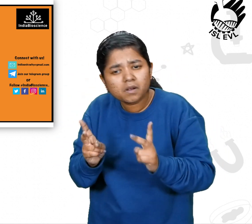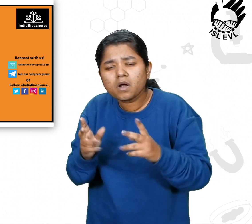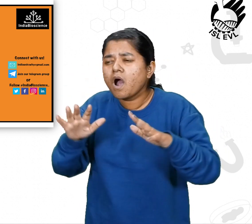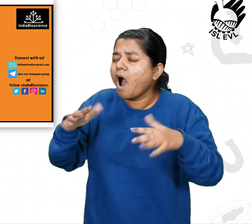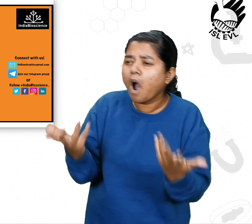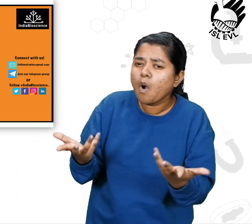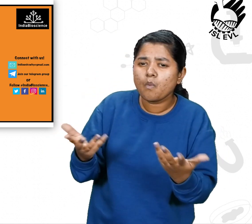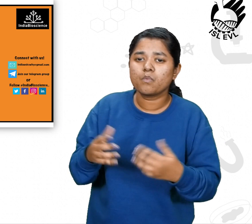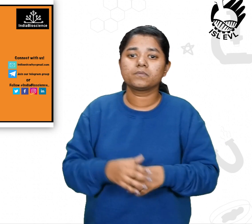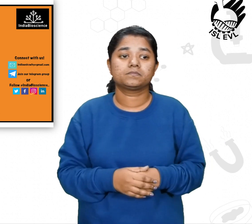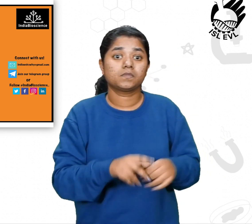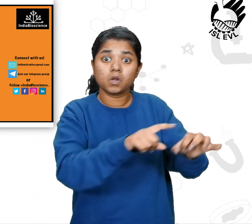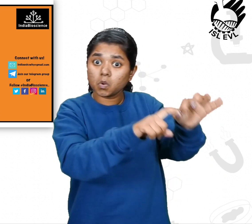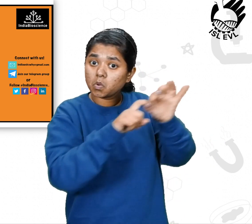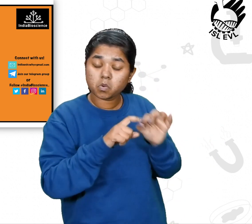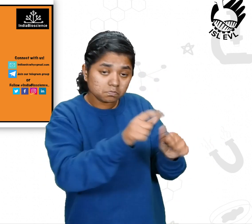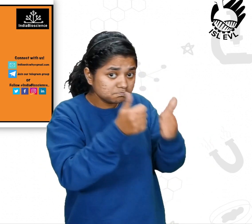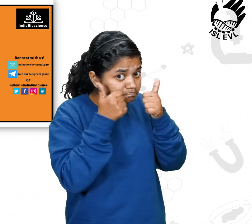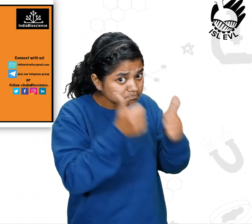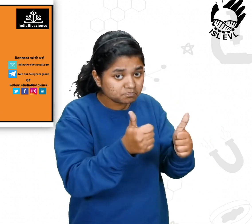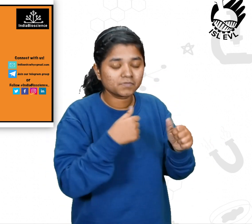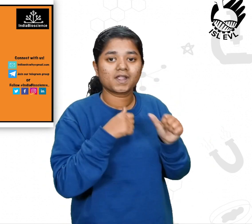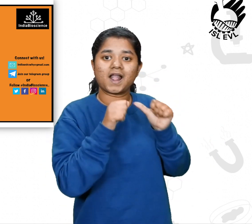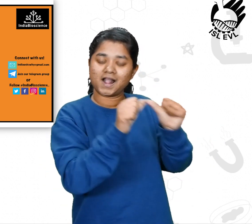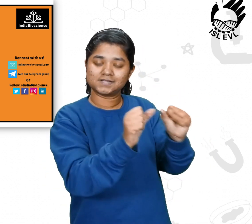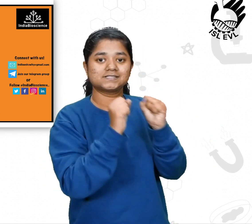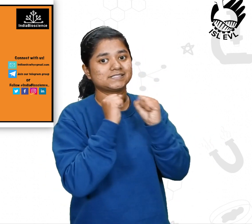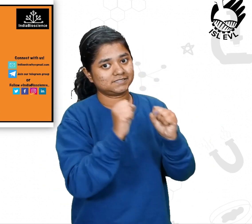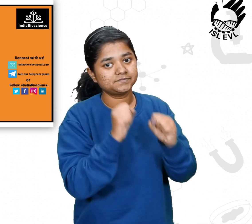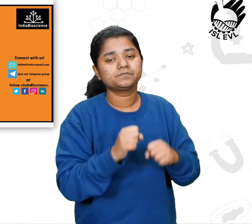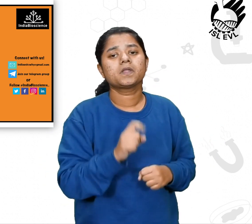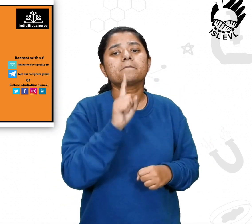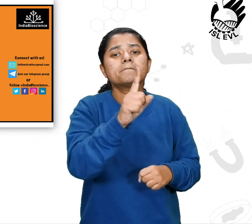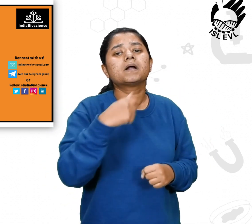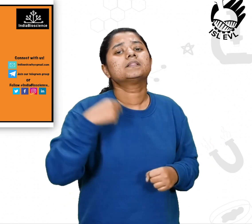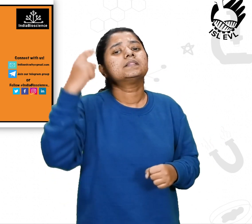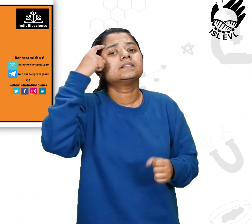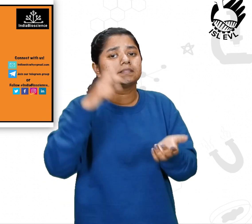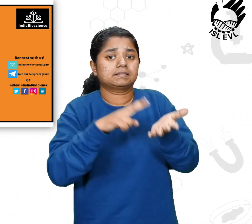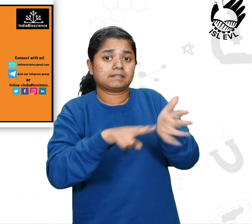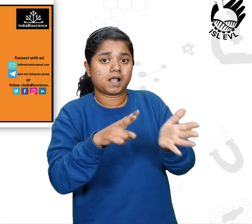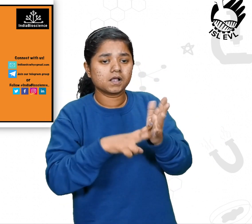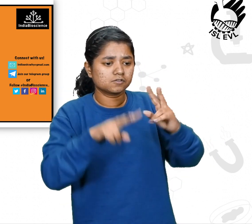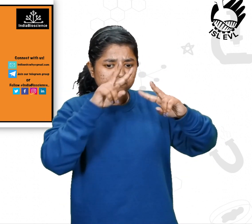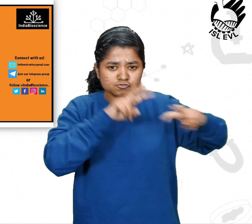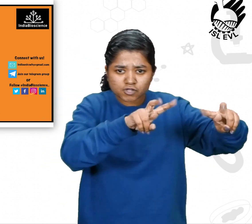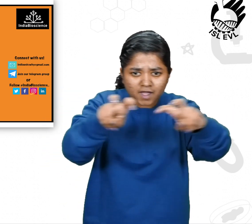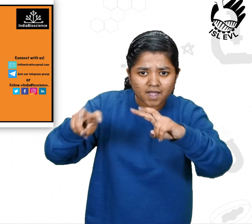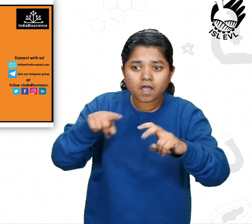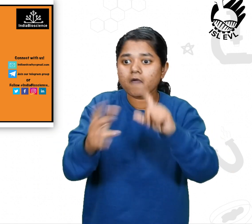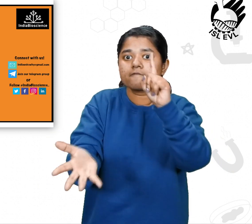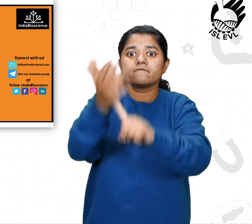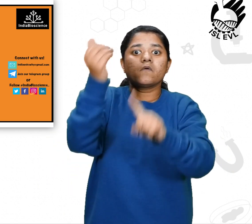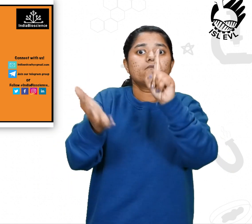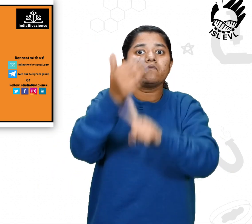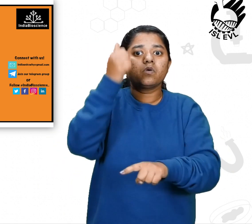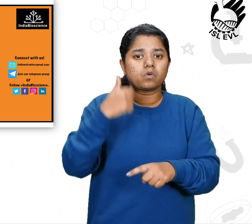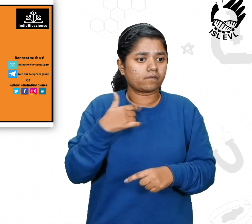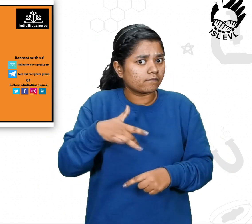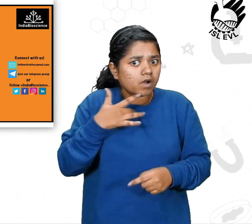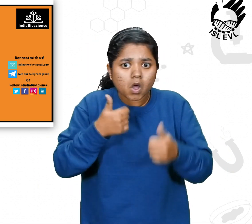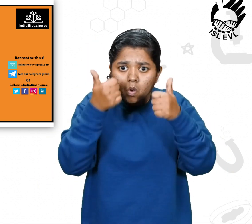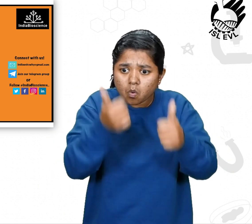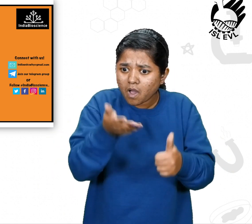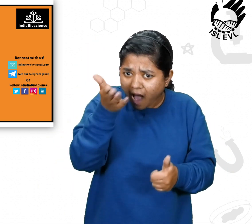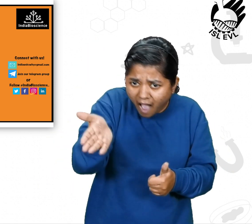elegance in studying nature and thinking about answering these questions. That is one driver. It's